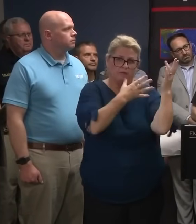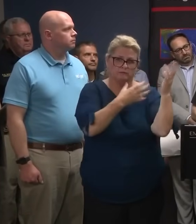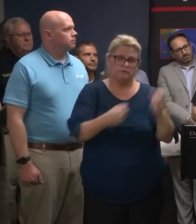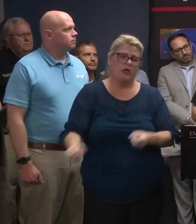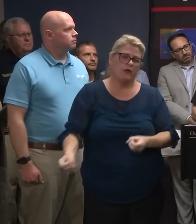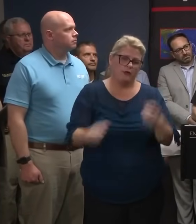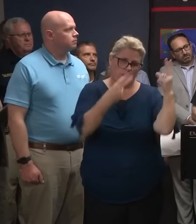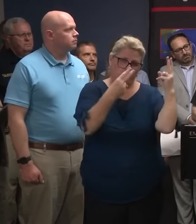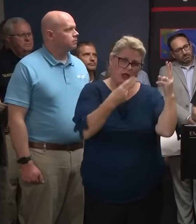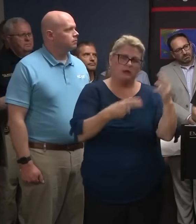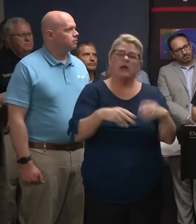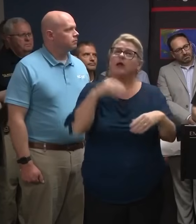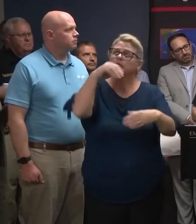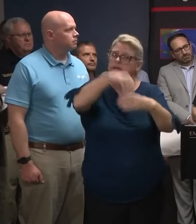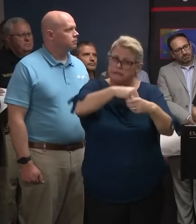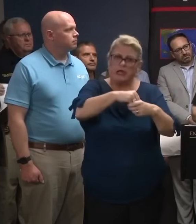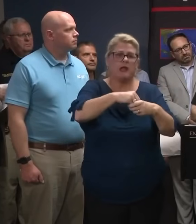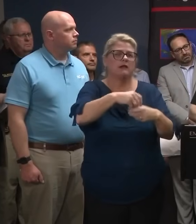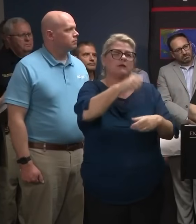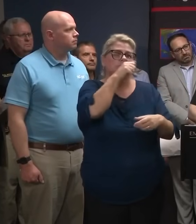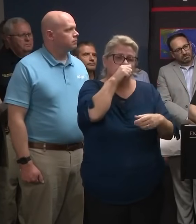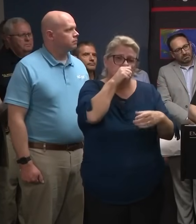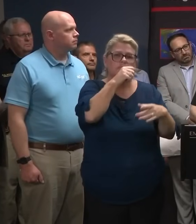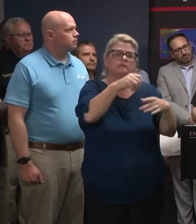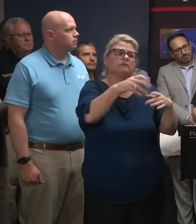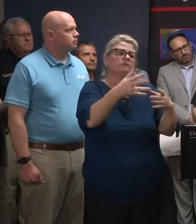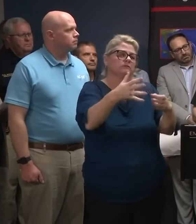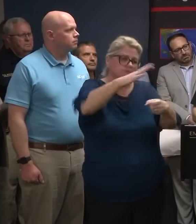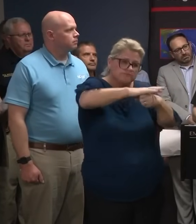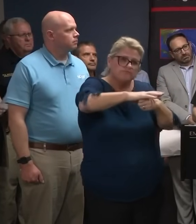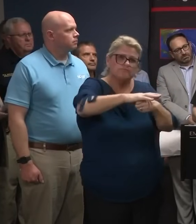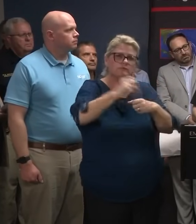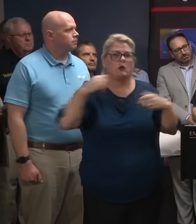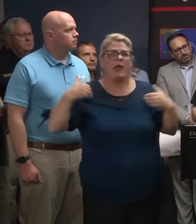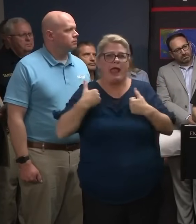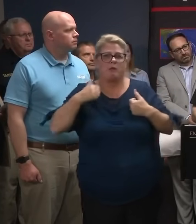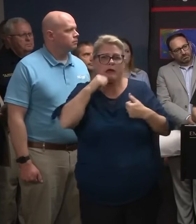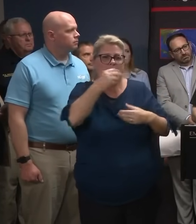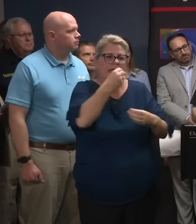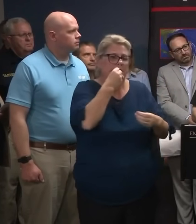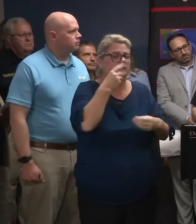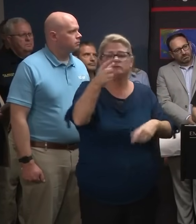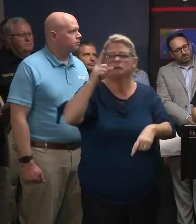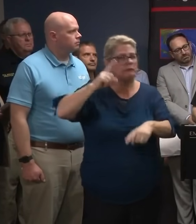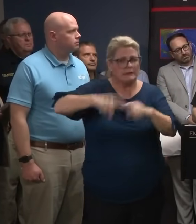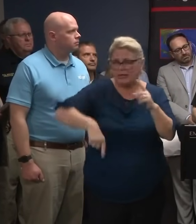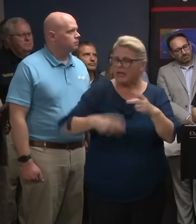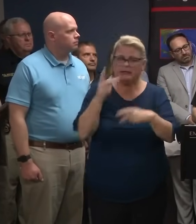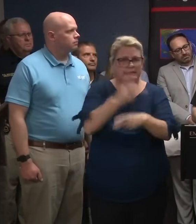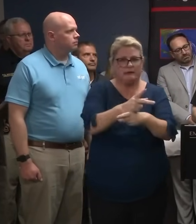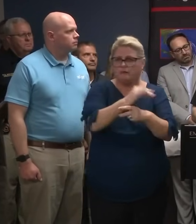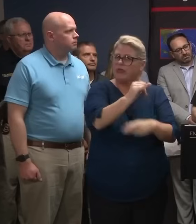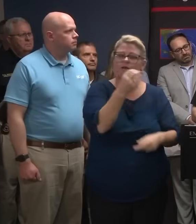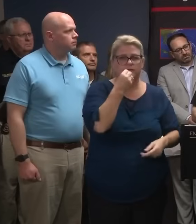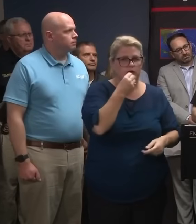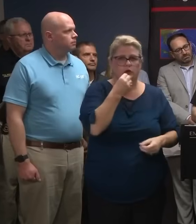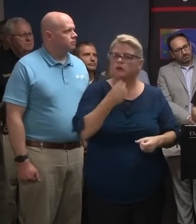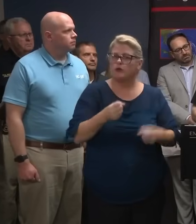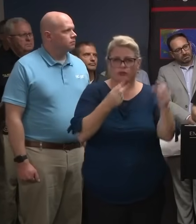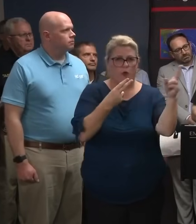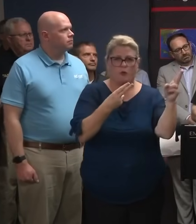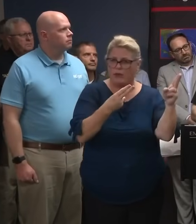Please make sure you put it in a secure container so wild animals don't get into it, but that food is no longer safe and unfortunately needs to go.